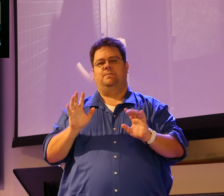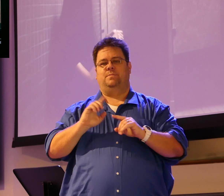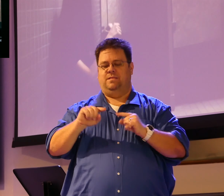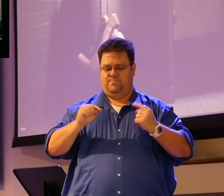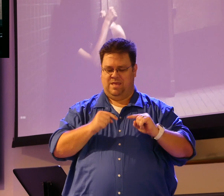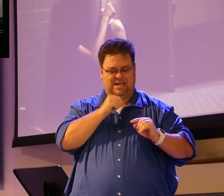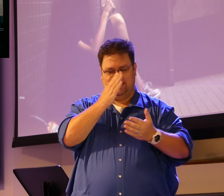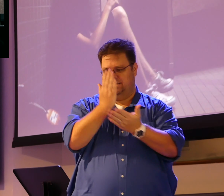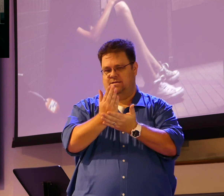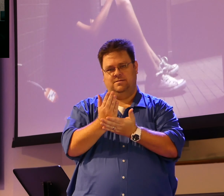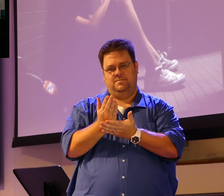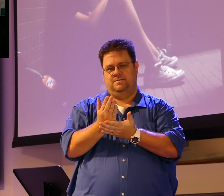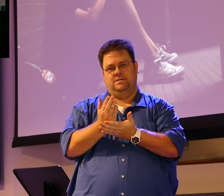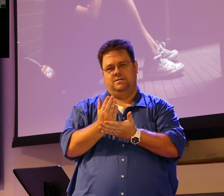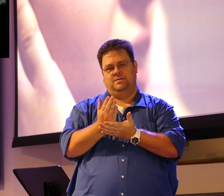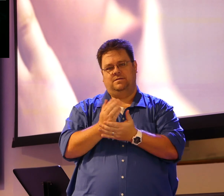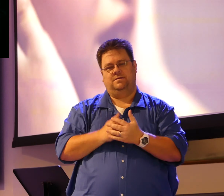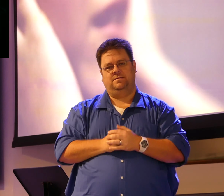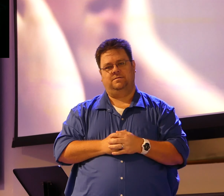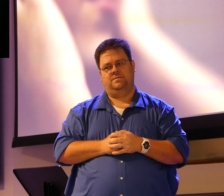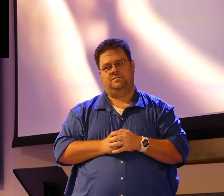but the pain doesn't stop